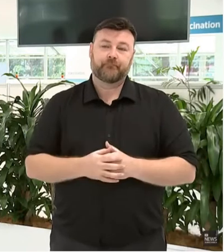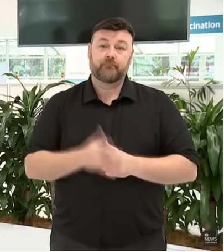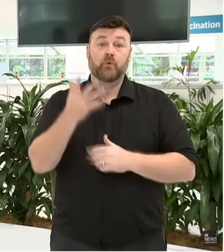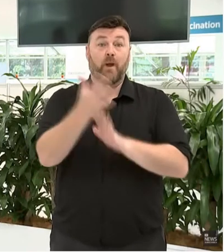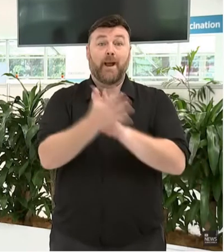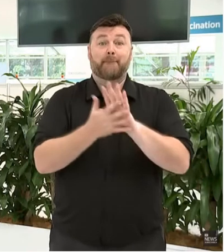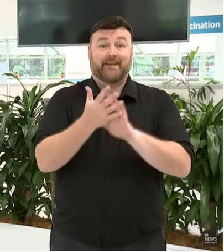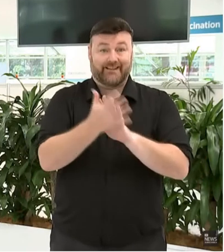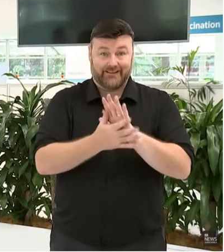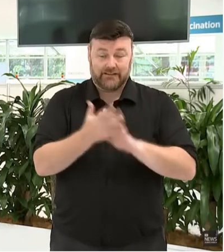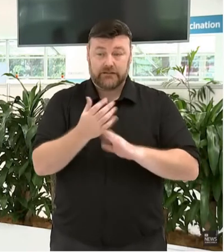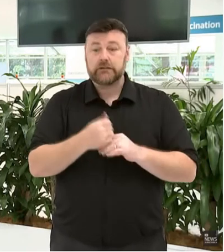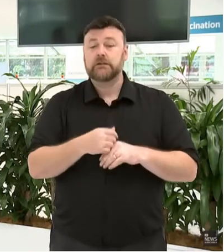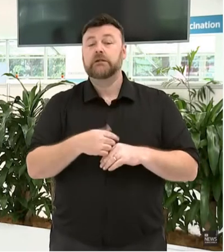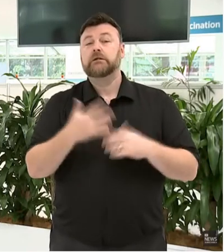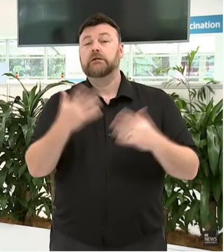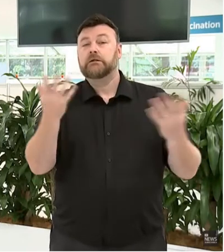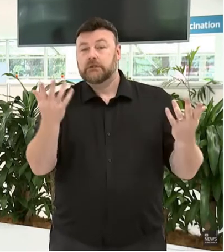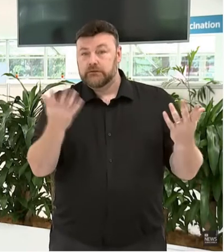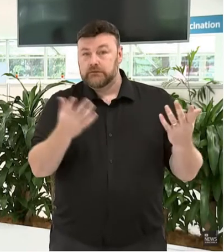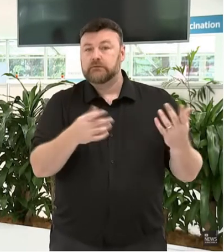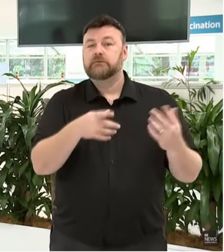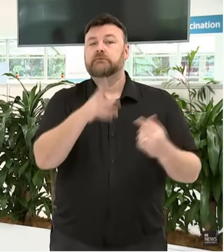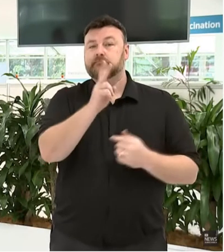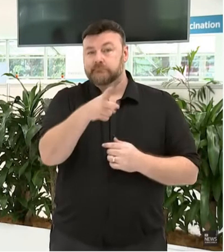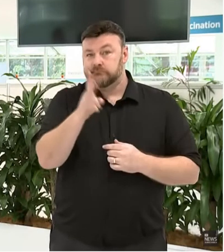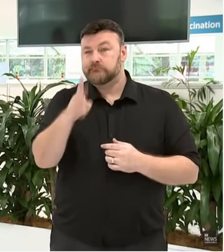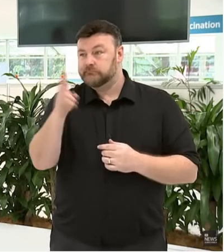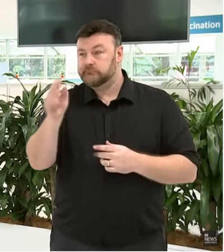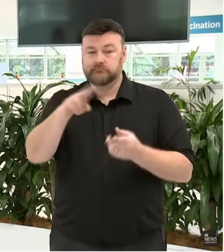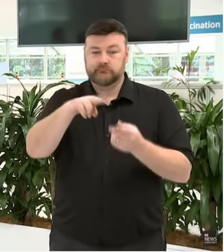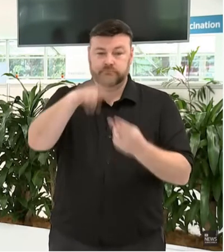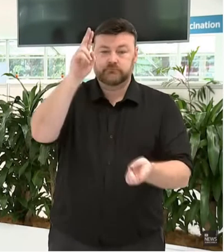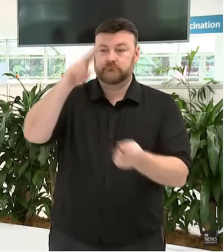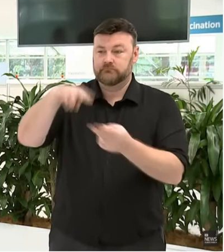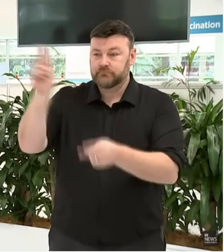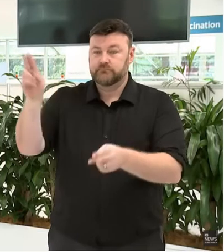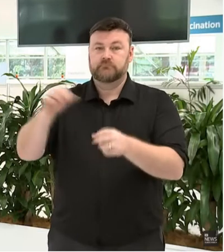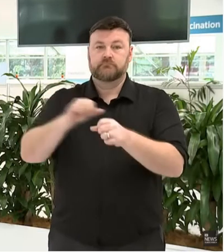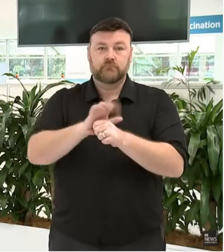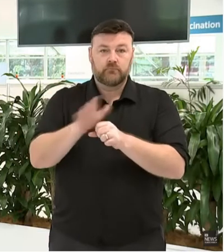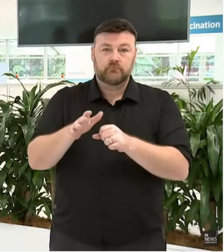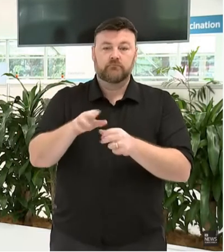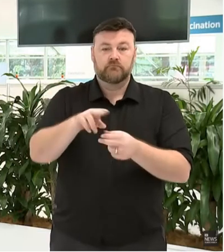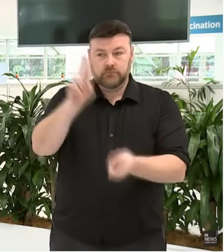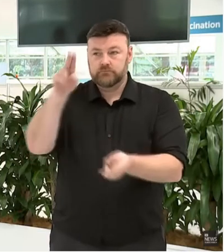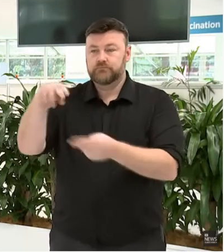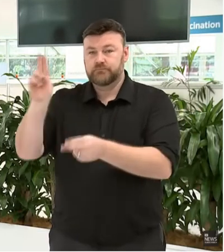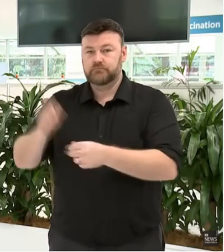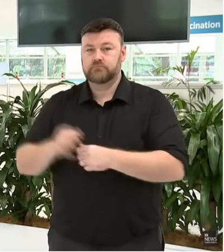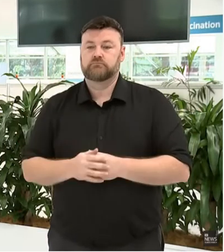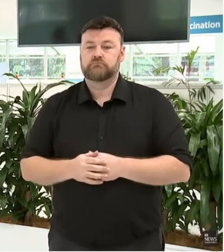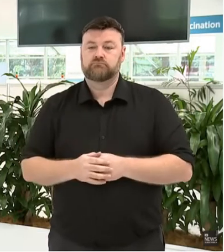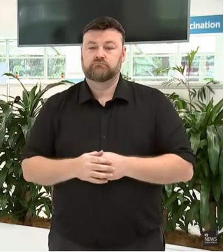to time, as case numbers increase at high numbers, there'll be more people who will be defined as close contacts. There'll be